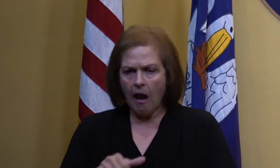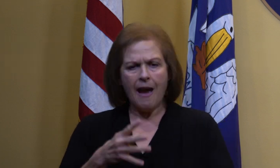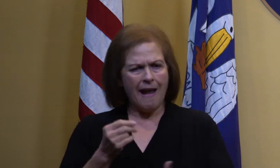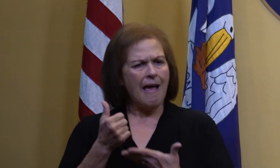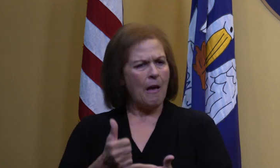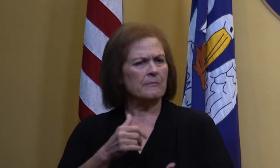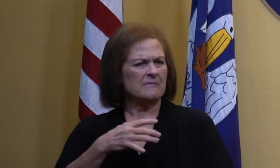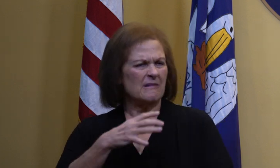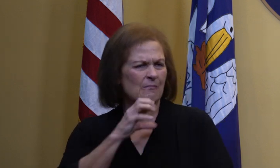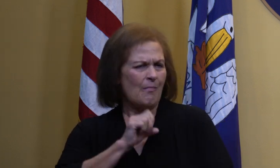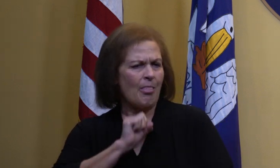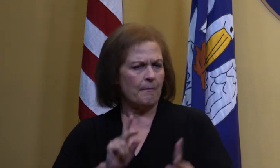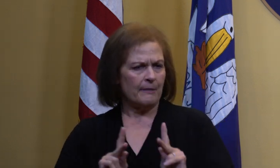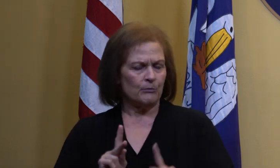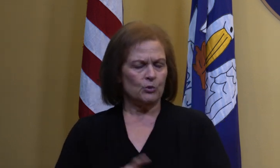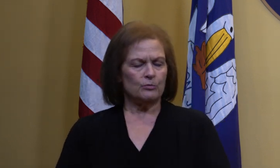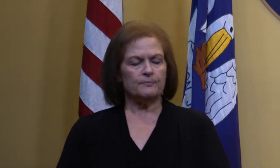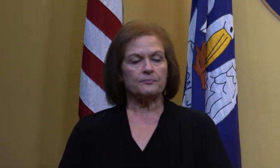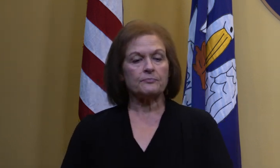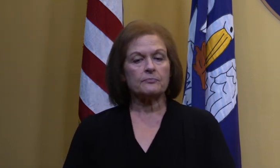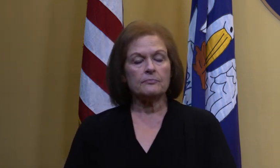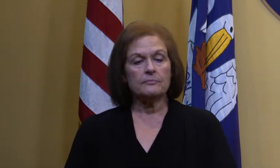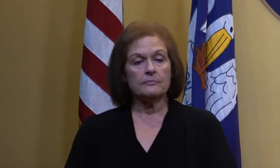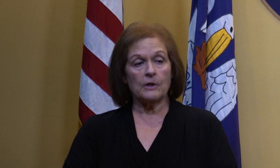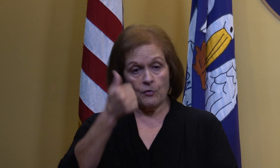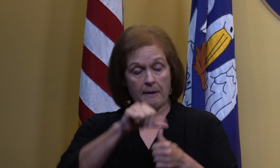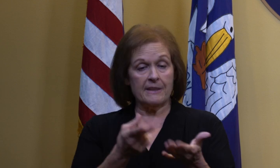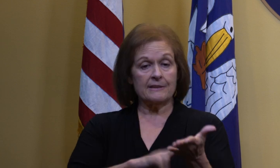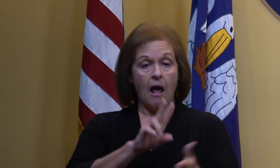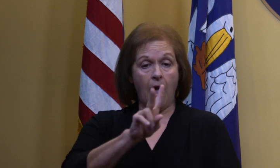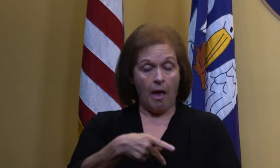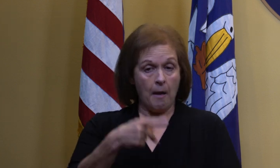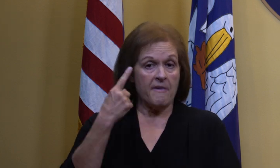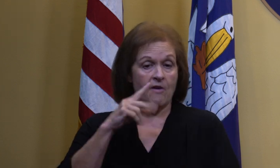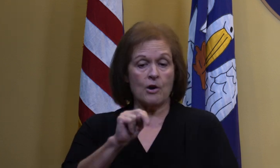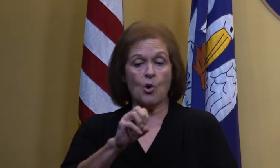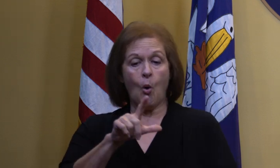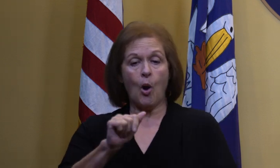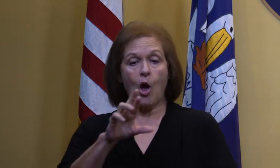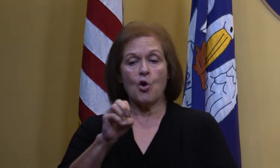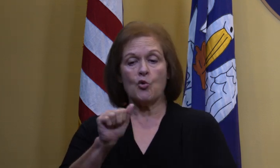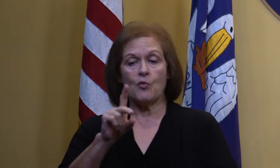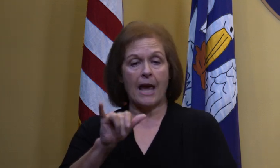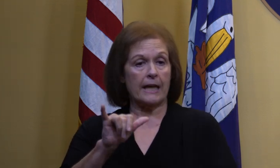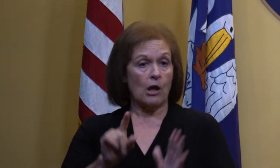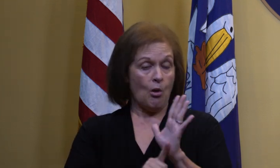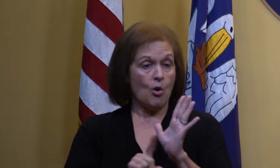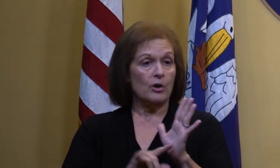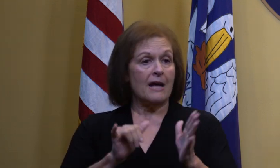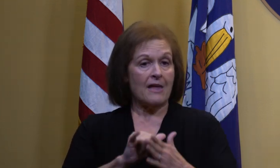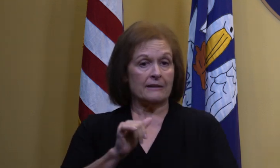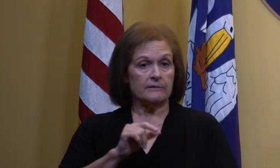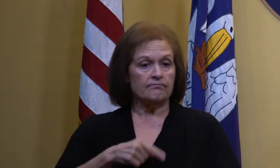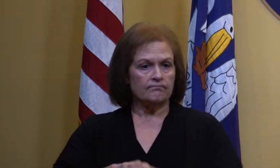elderly, I would say especially. Remember to sign up for our NOAA Ready alerts that come in